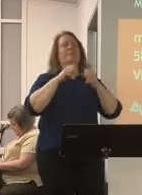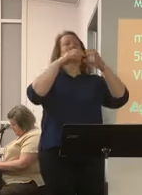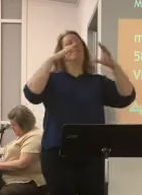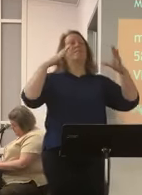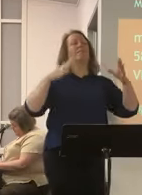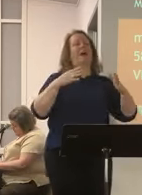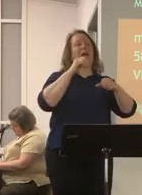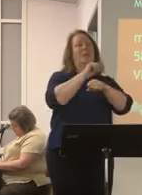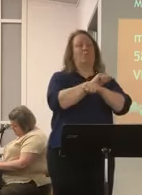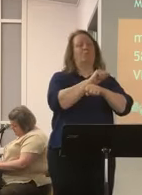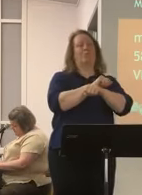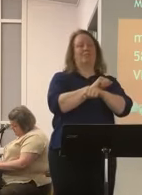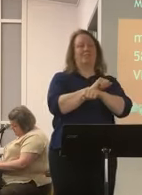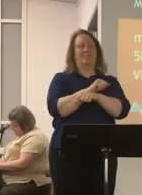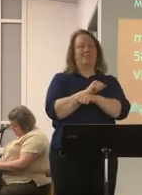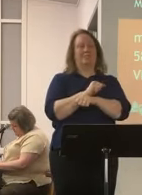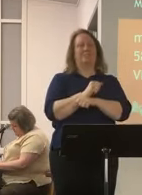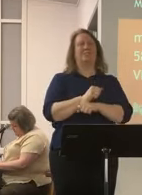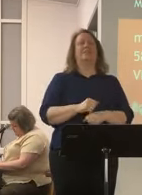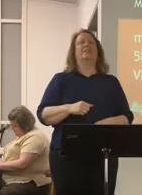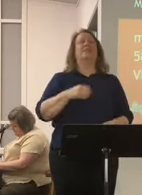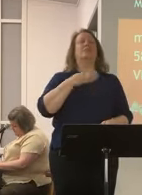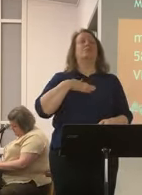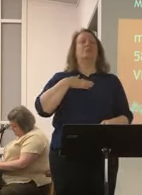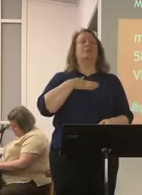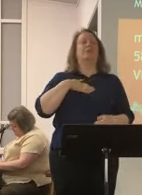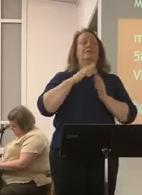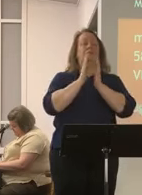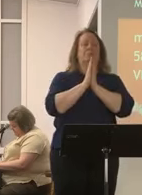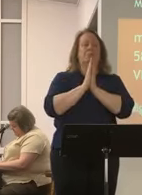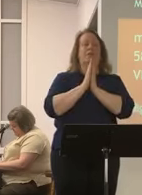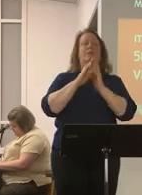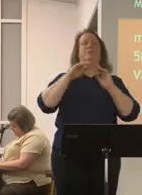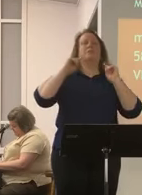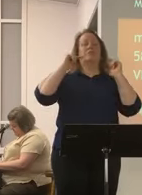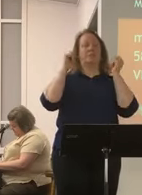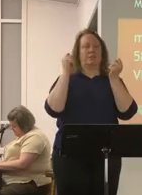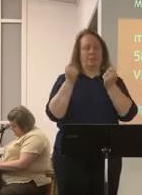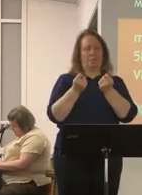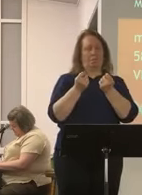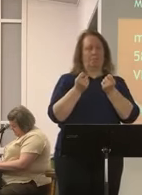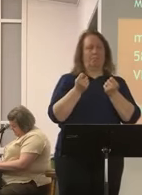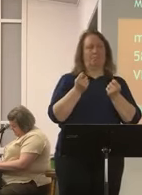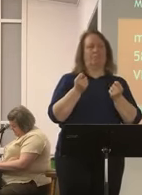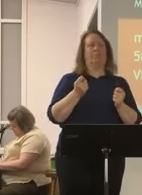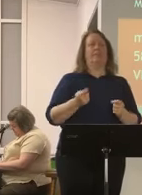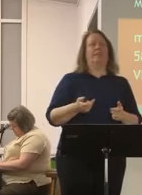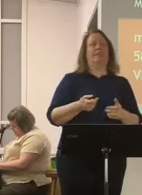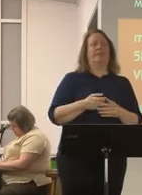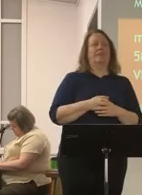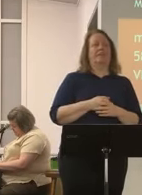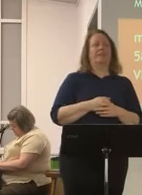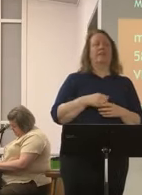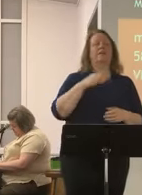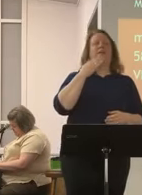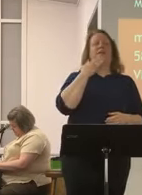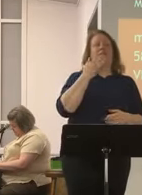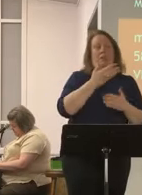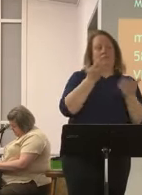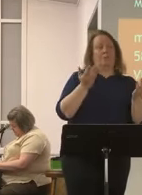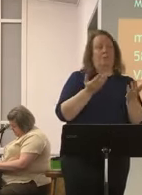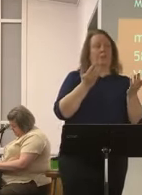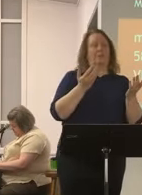work in front of them. And then, so please pray for them for the next couple of months. This is going to be a lot of work. Thank you for